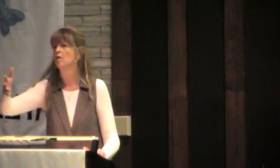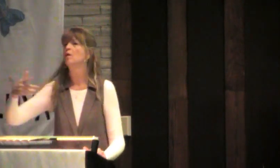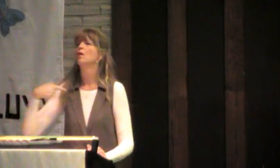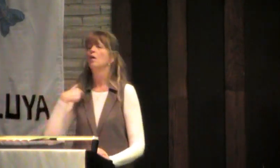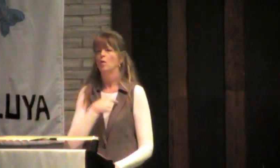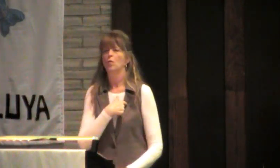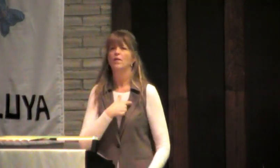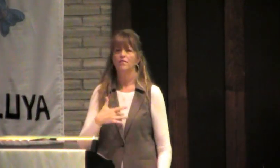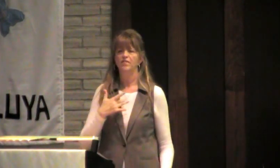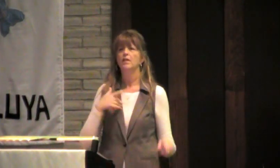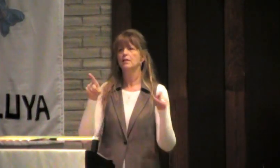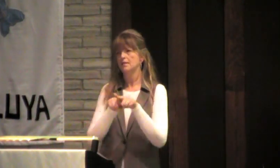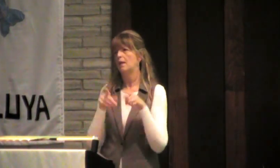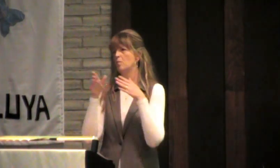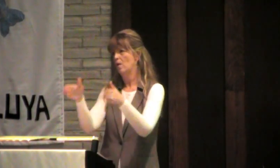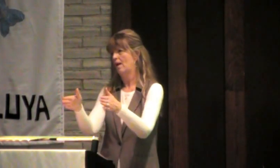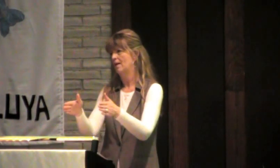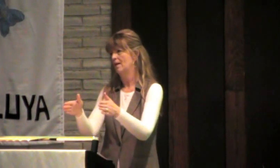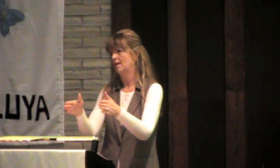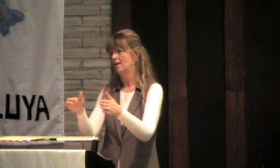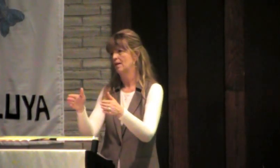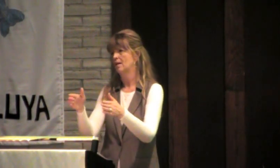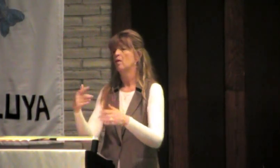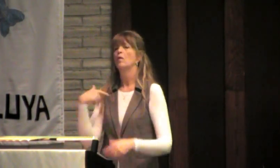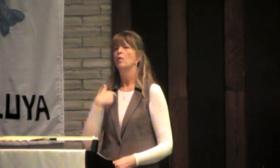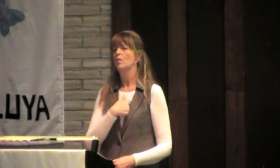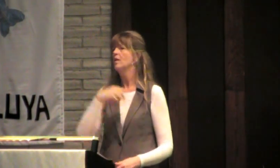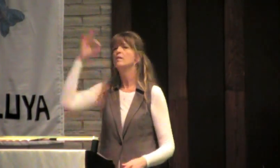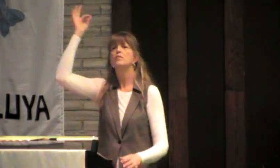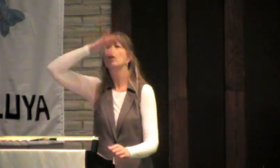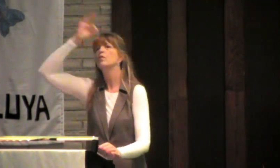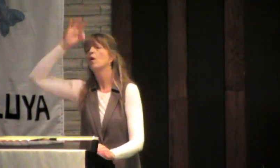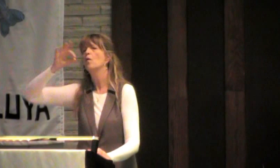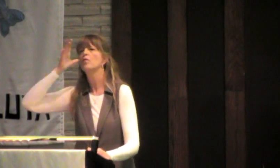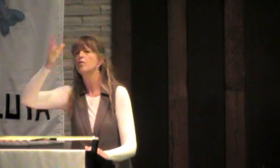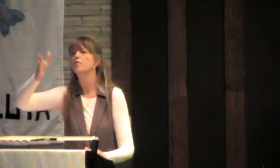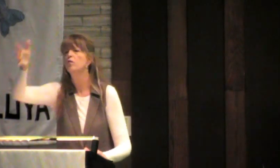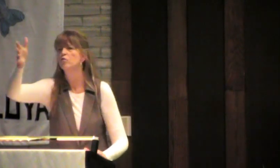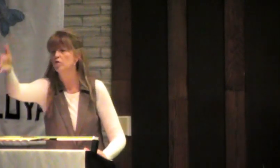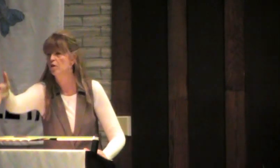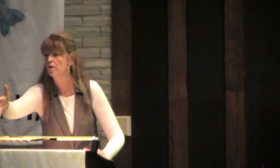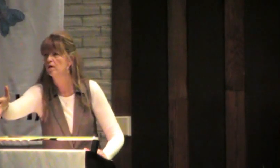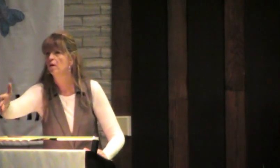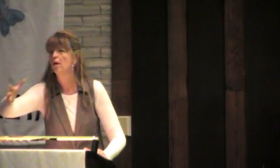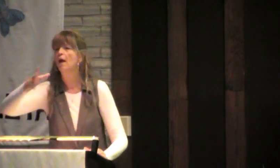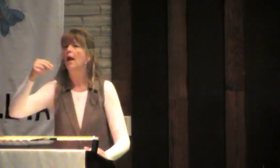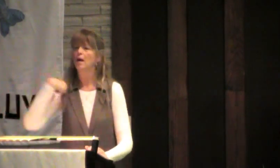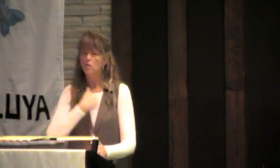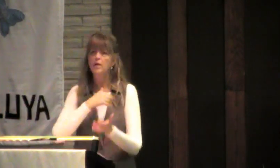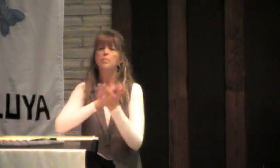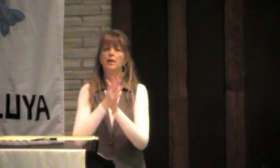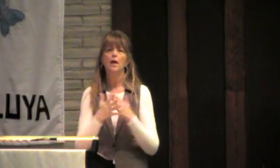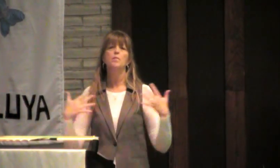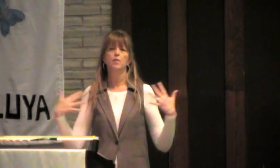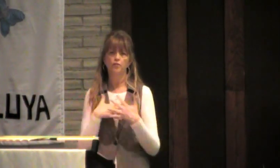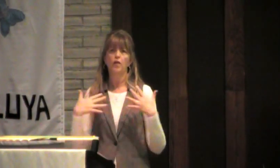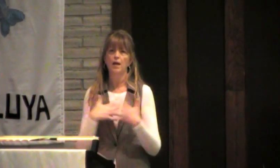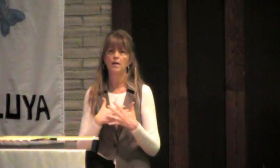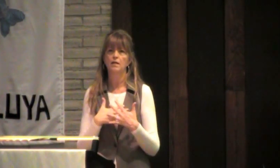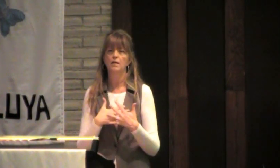but they don't know what the future holds. And they feel like it's going to be the same way. We're the same way. We don't know what our future holds, and we